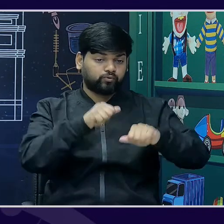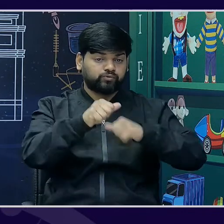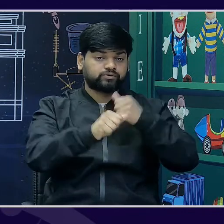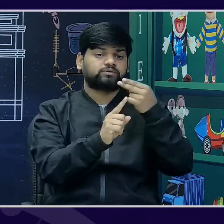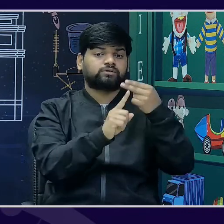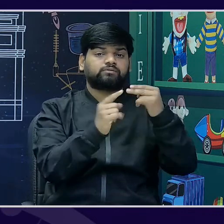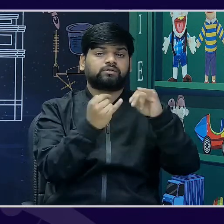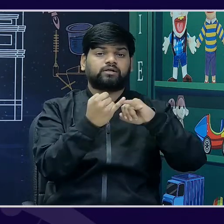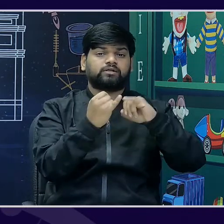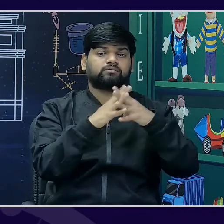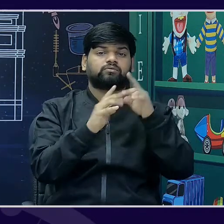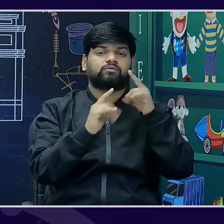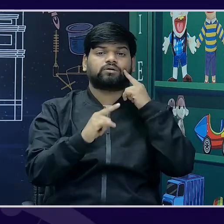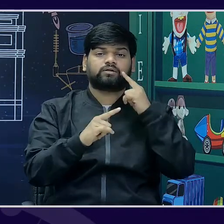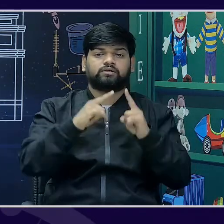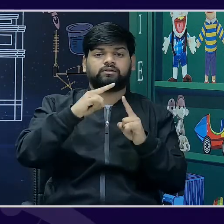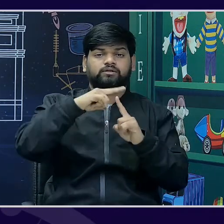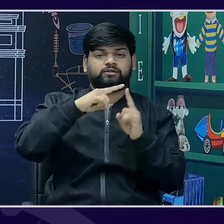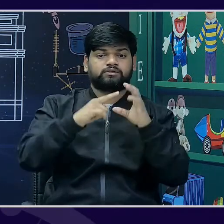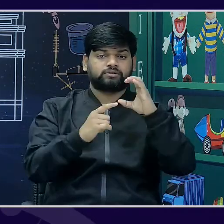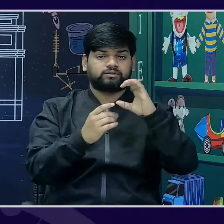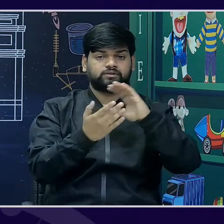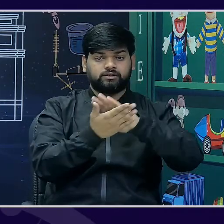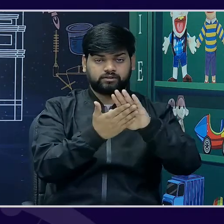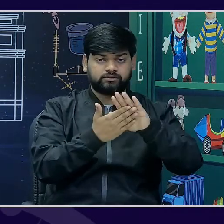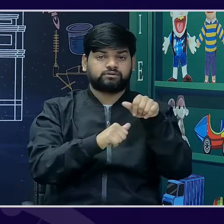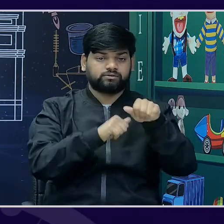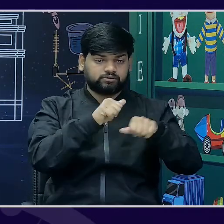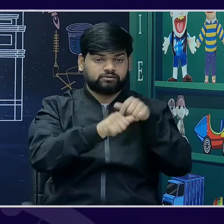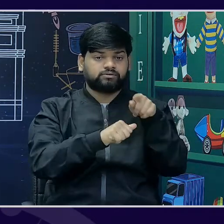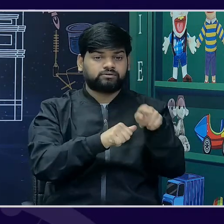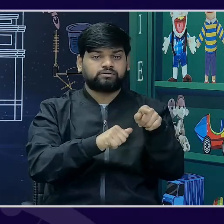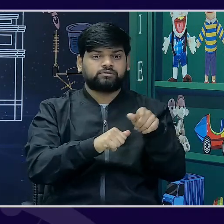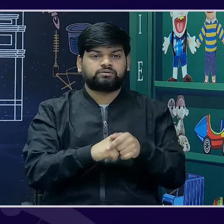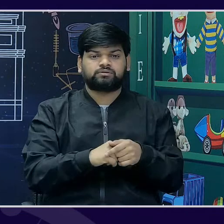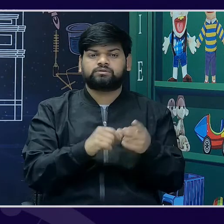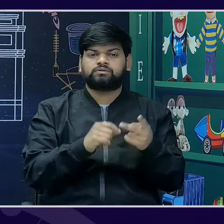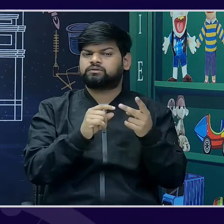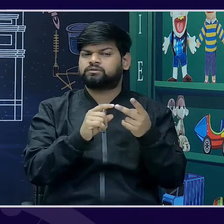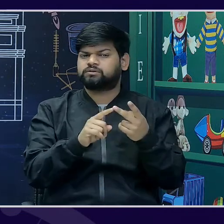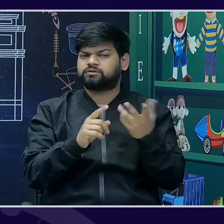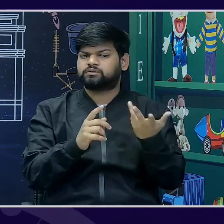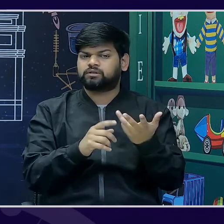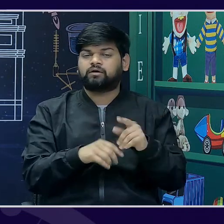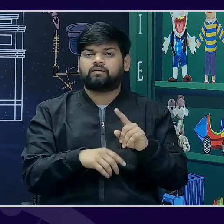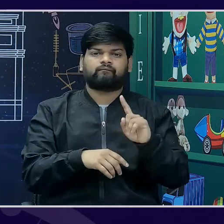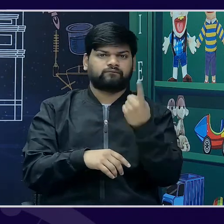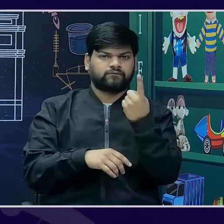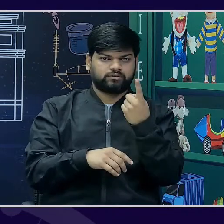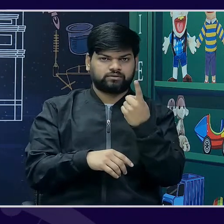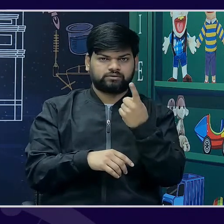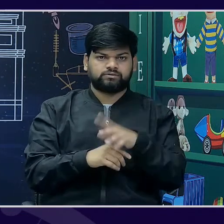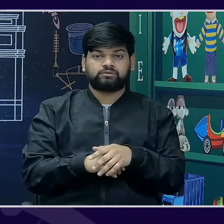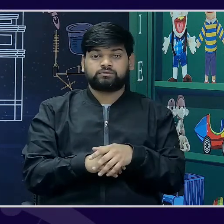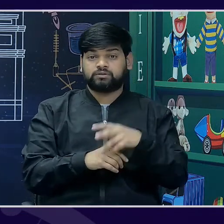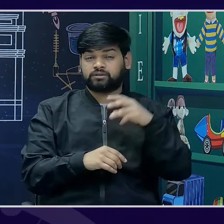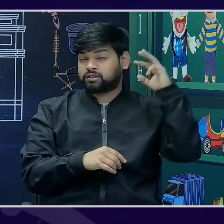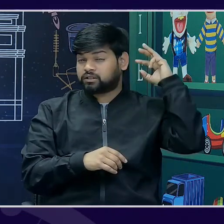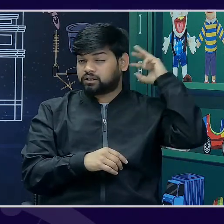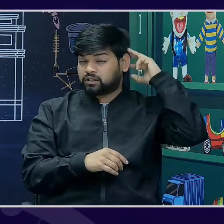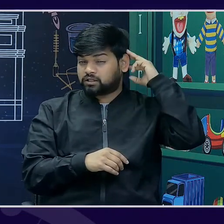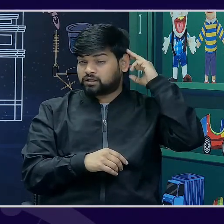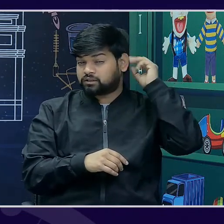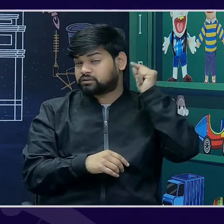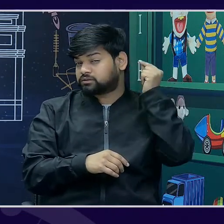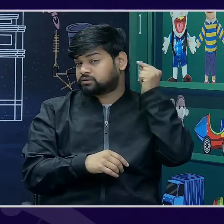cochlear implant. One goes into the skin and the head, and the other is sitting outside the ear. So that is